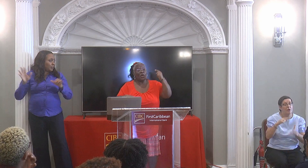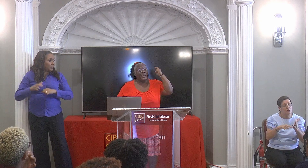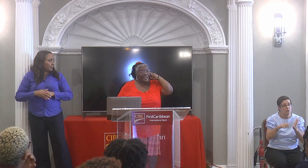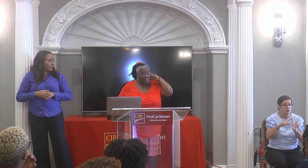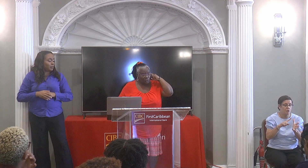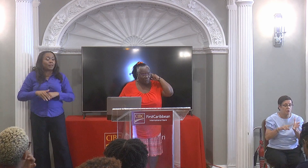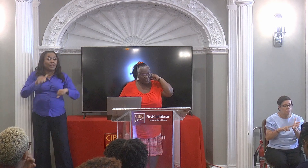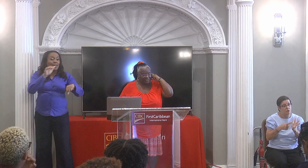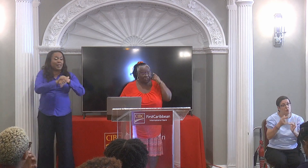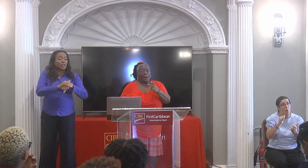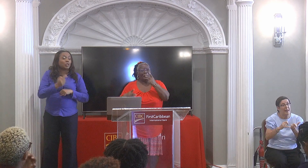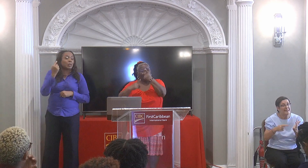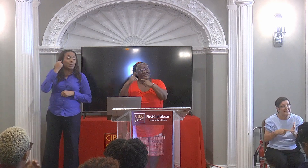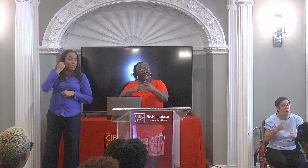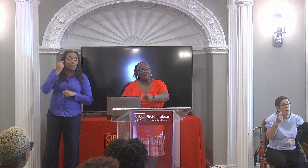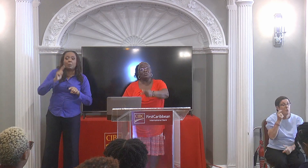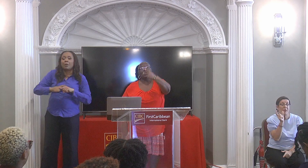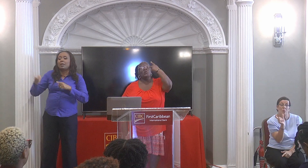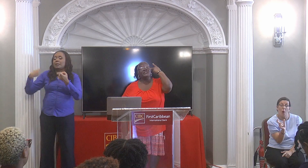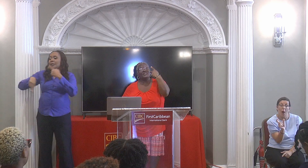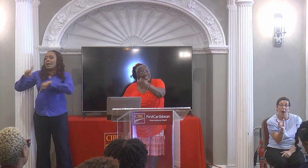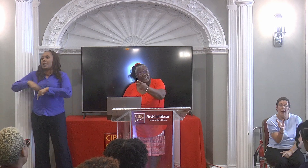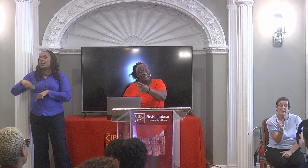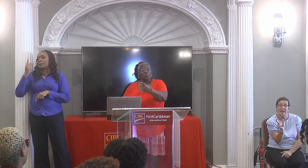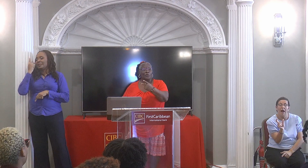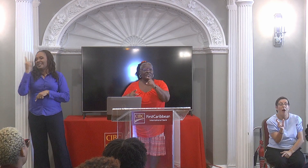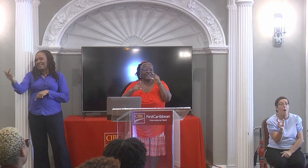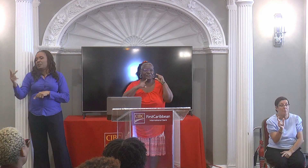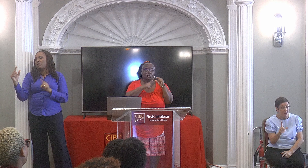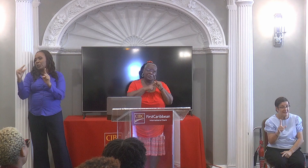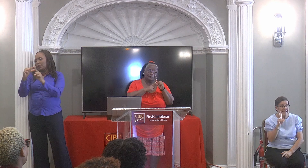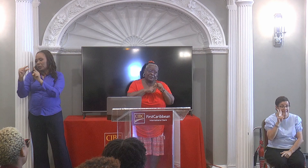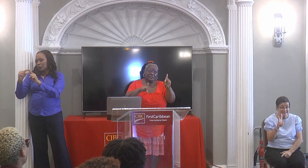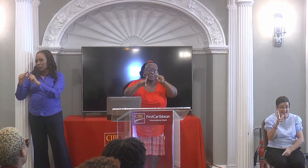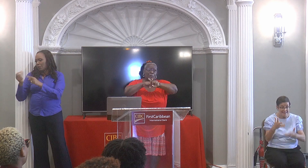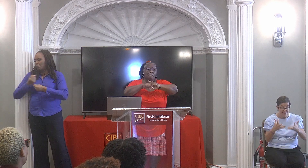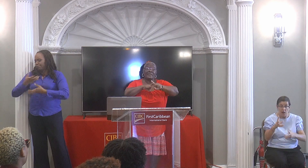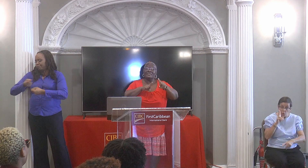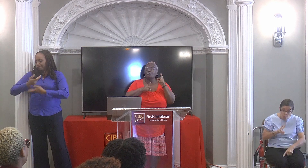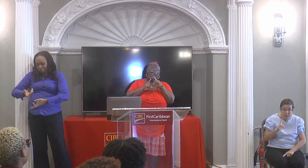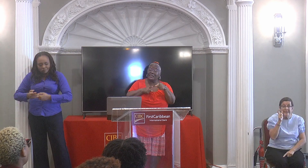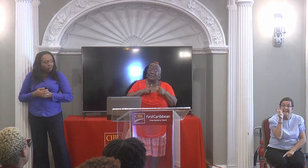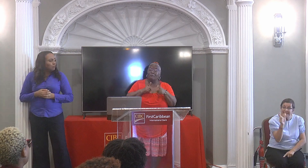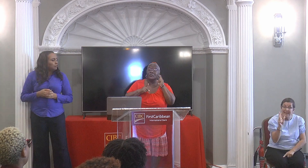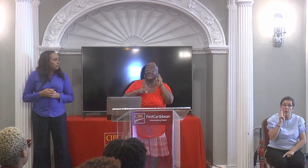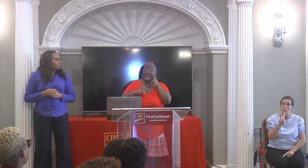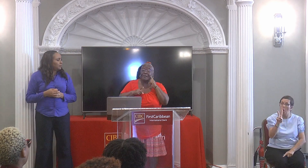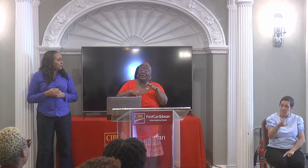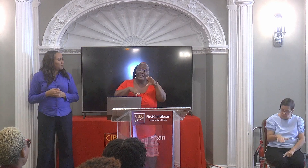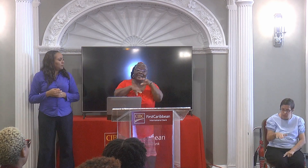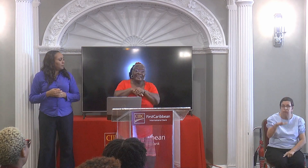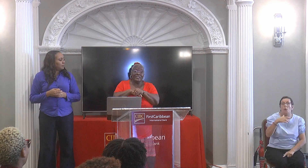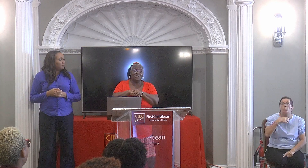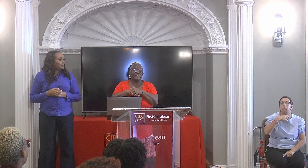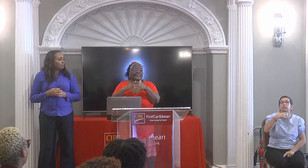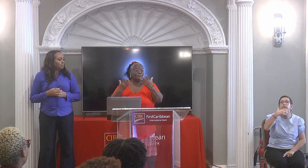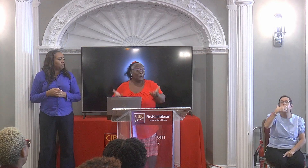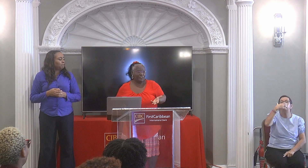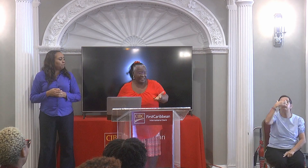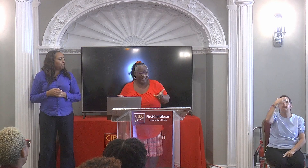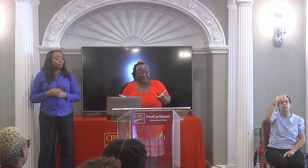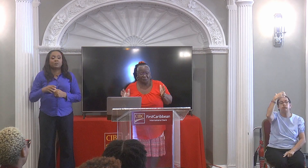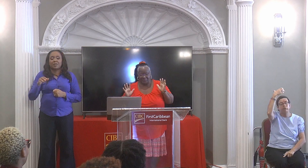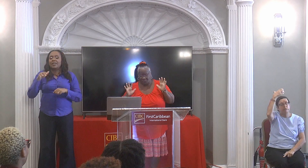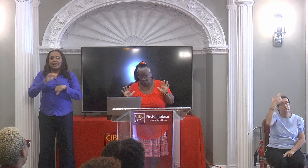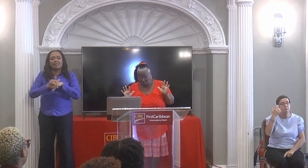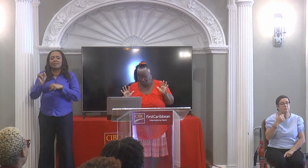English you hear the words, but in sign language you see the words that you would have heard. Because really, for the deaf, English is like a